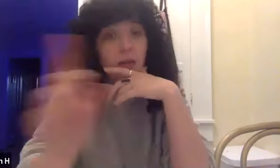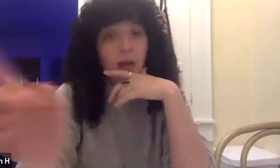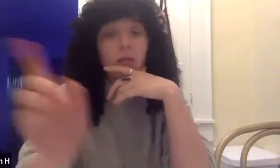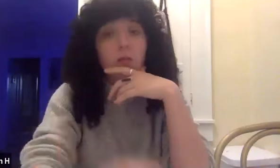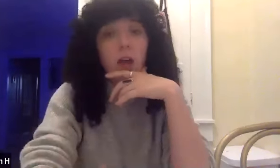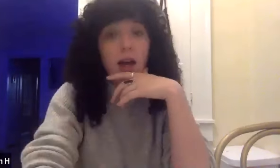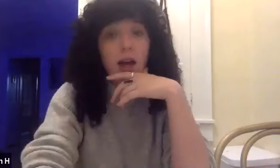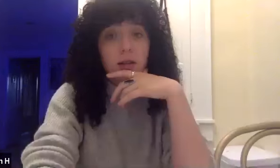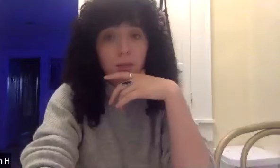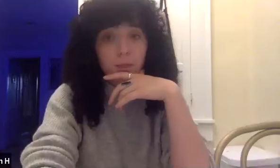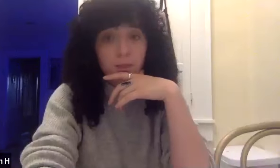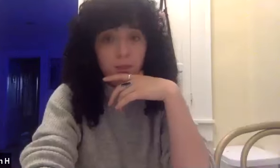every class. Okay.